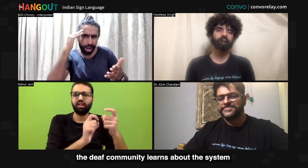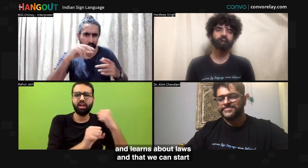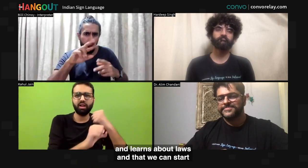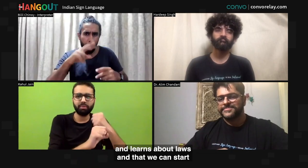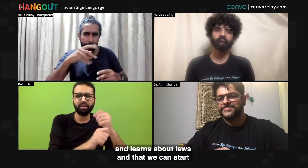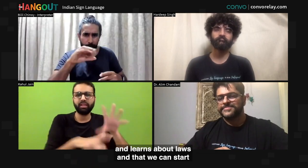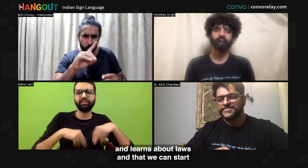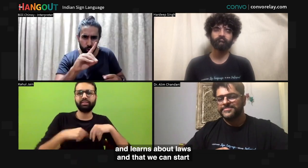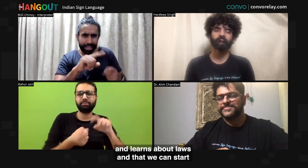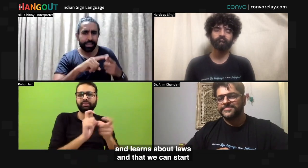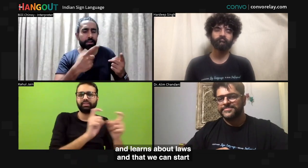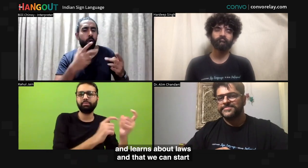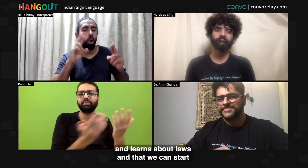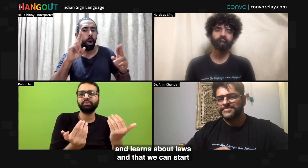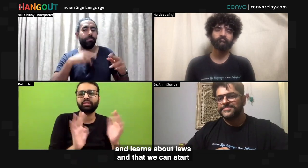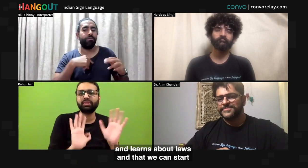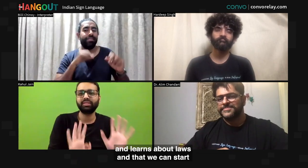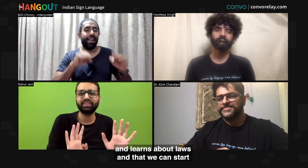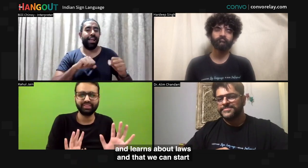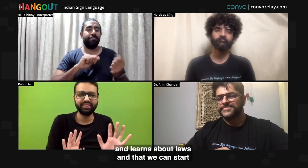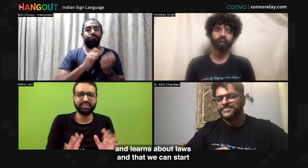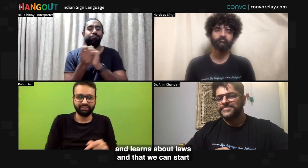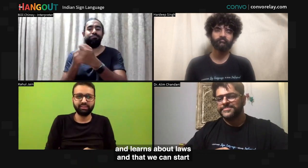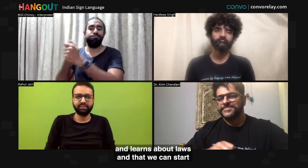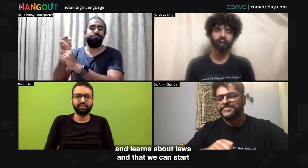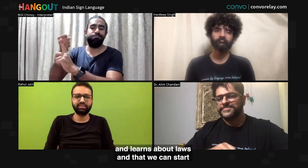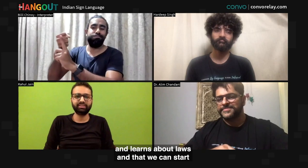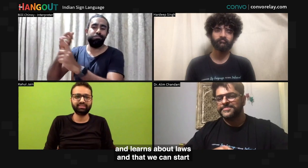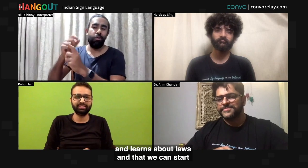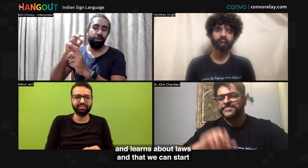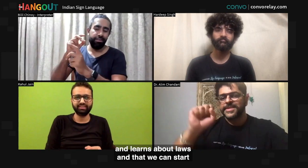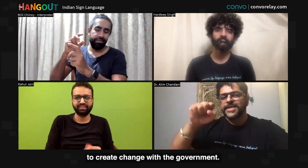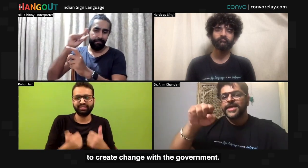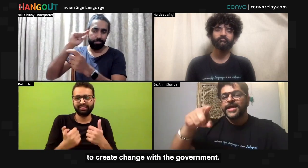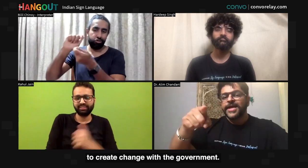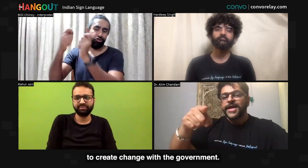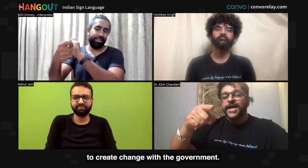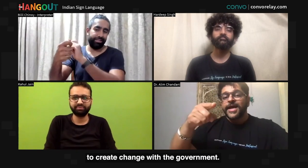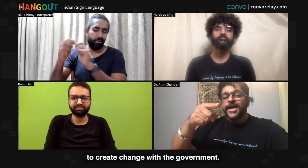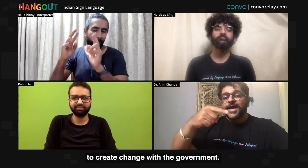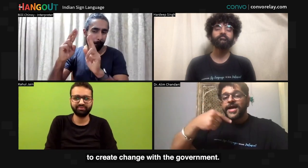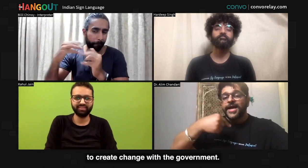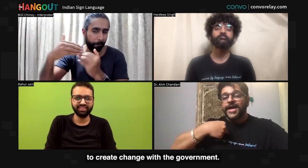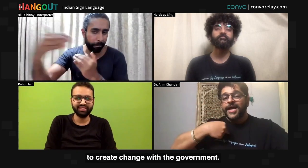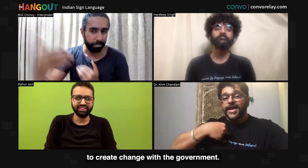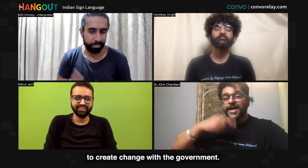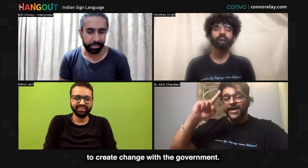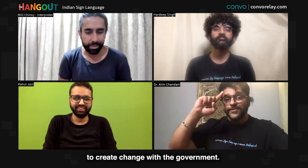and, and, um, learns about laws and, and that we can start to, uh, create change with the government.